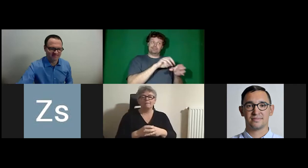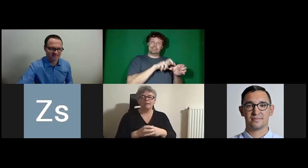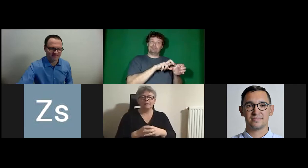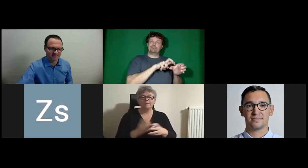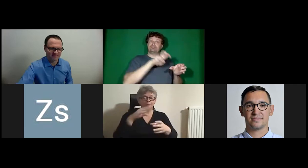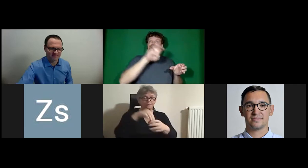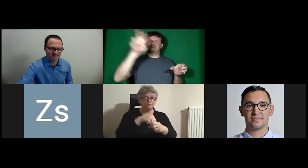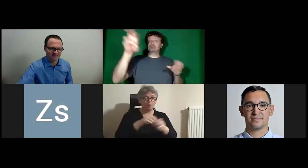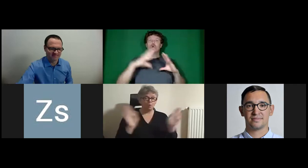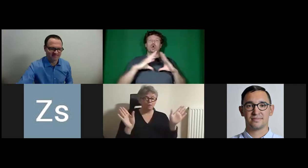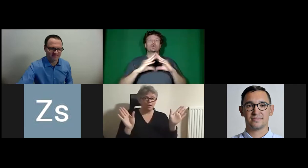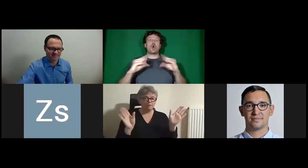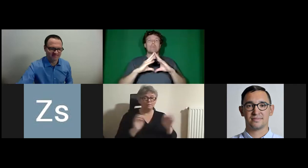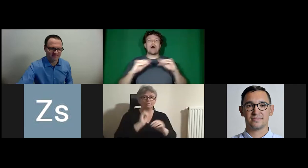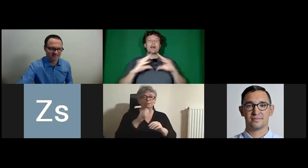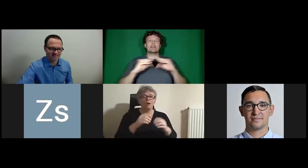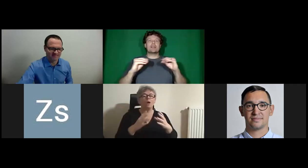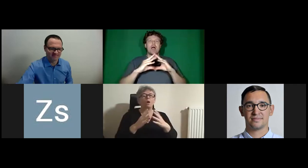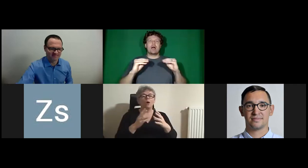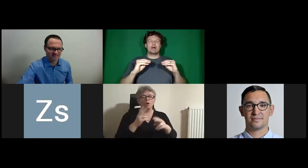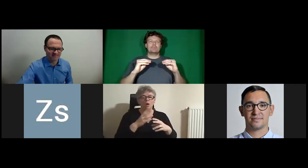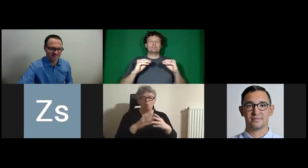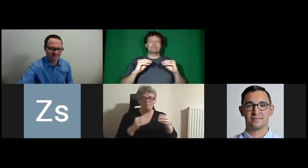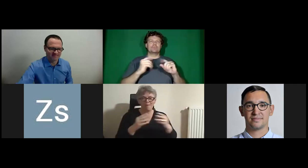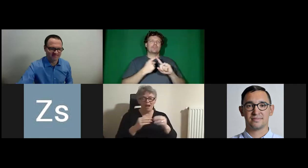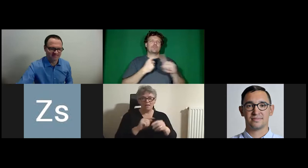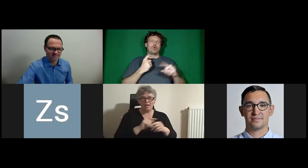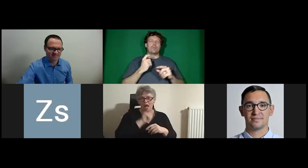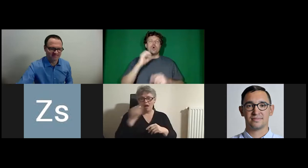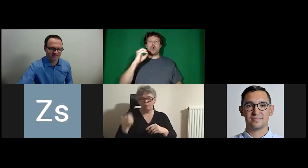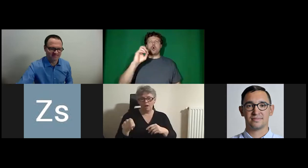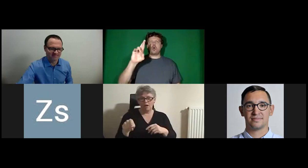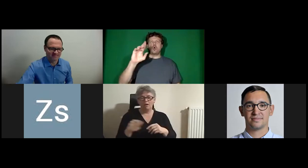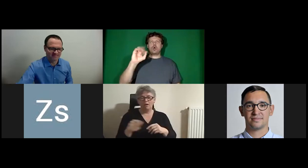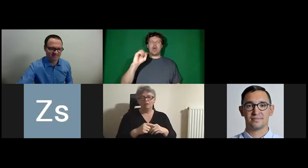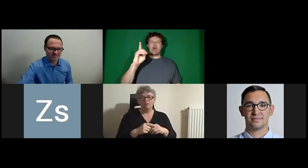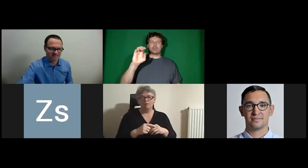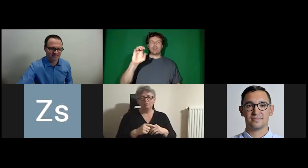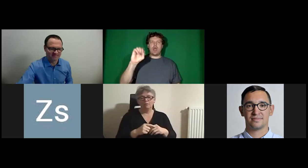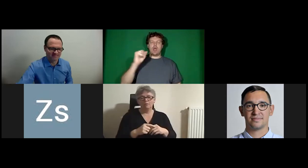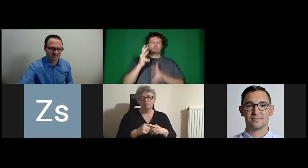I don't remember the sign name exactly. And from there, I moved on to playing in Romania.